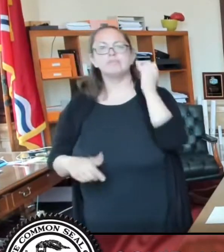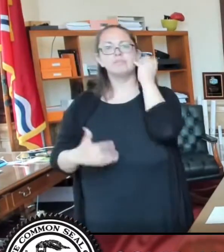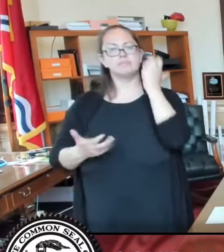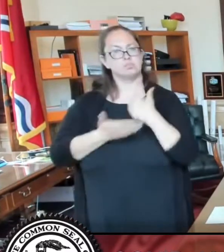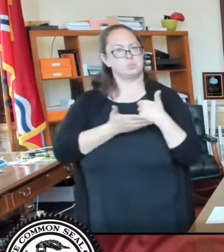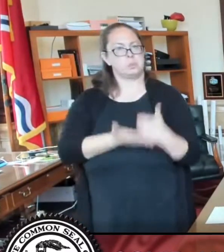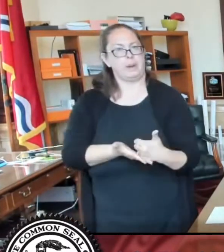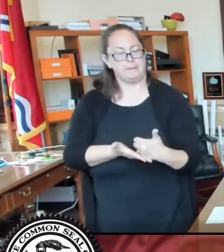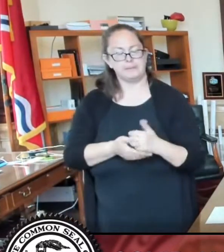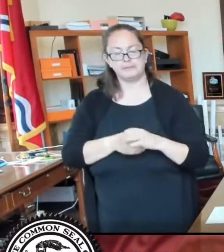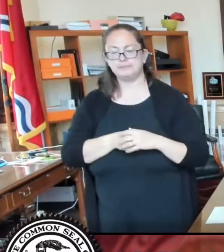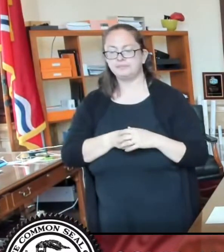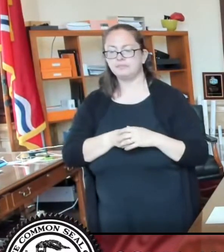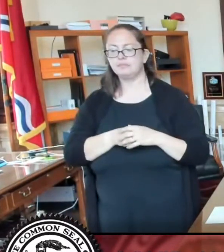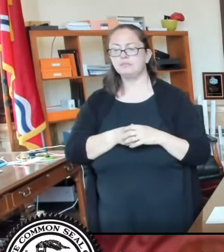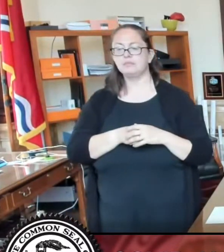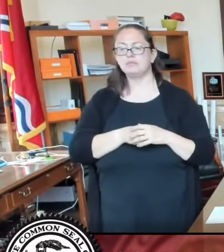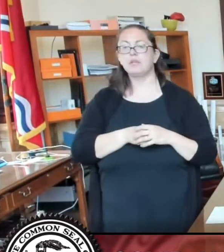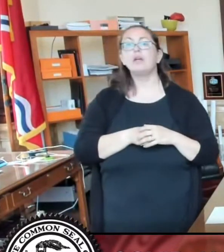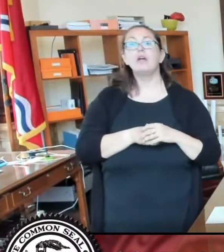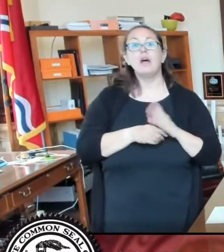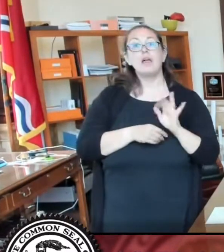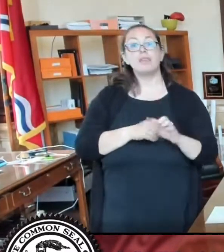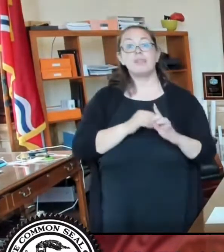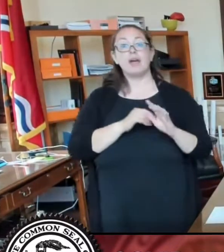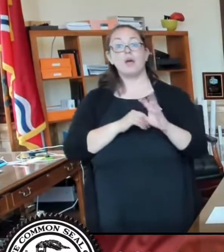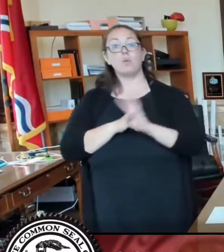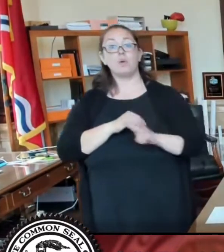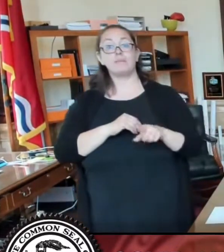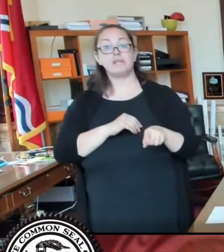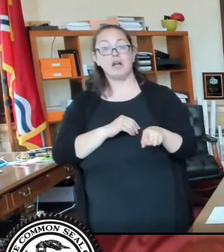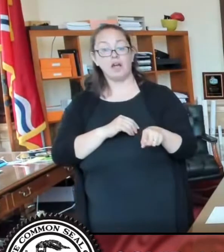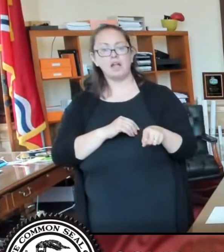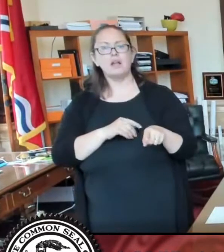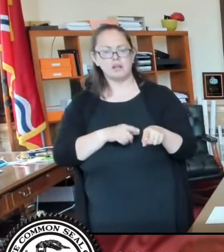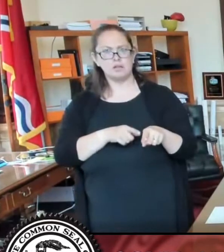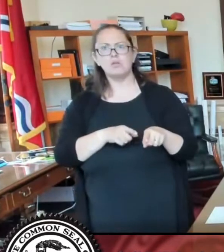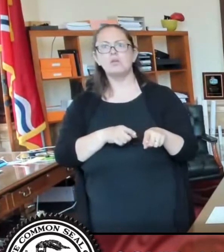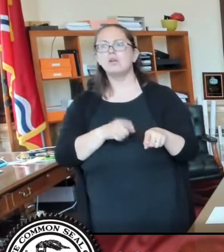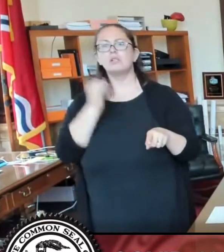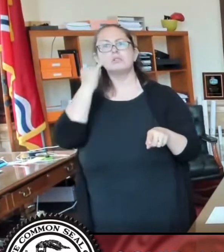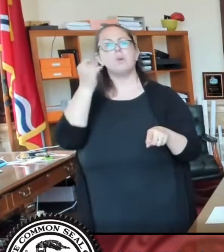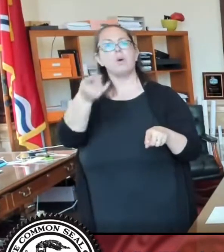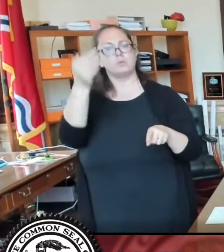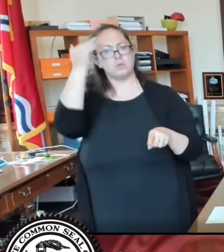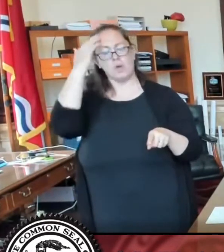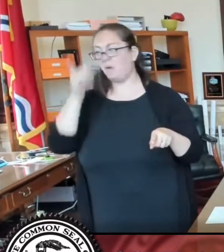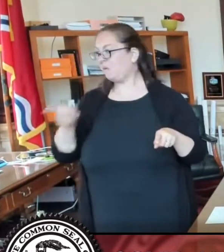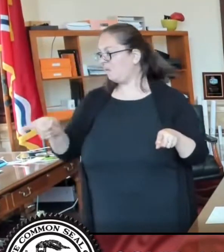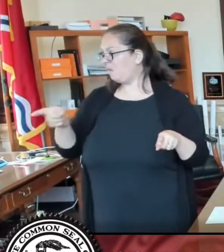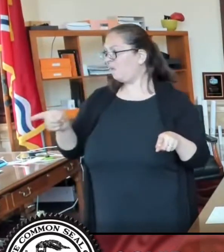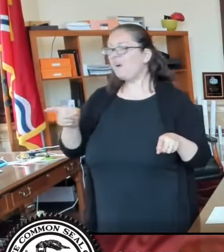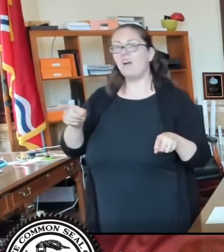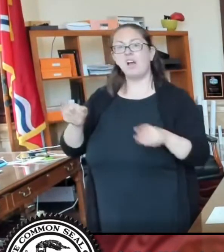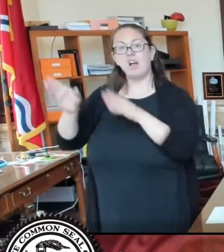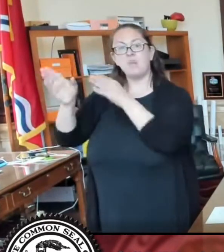And you can also go to that same website if you know someone who needs an air conditioner who's over